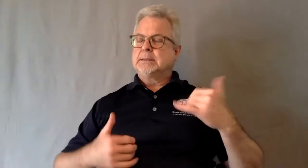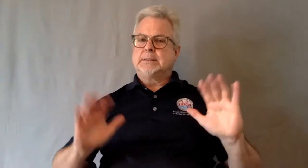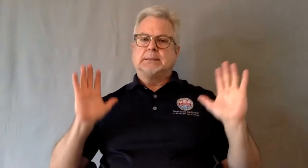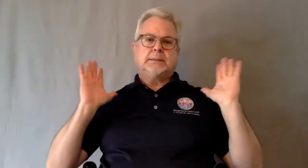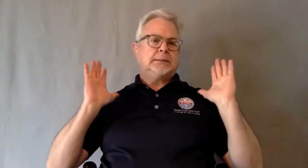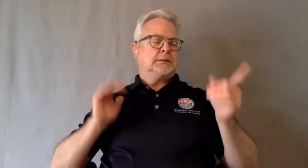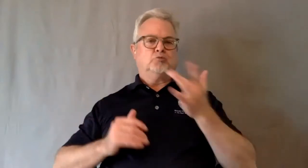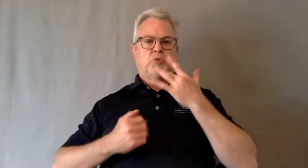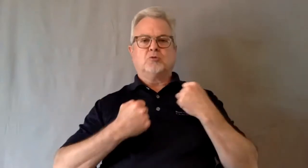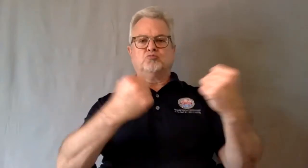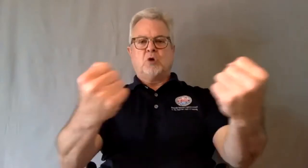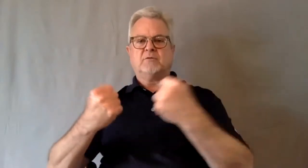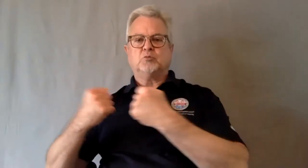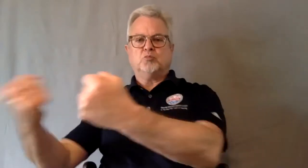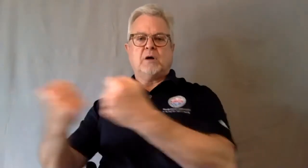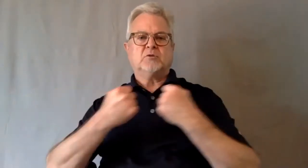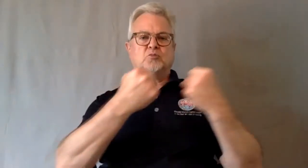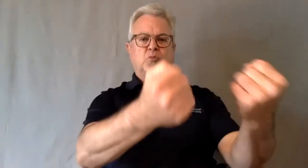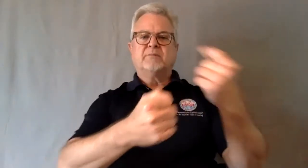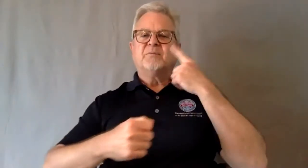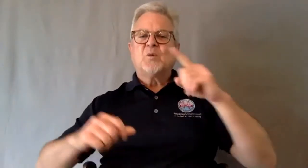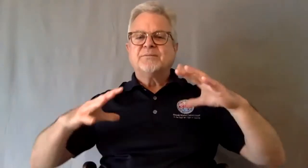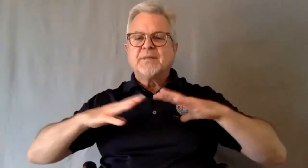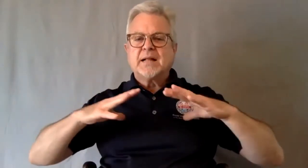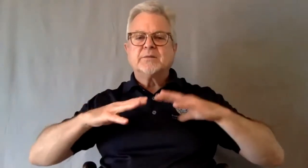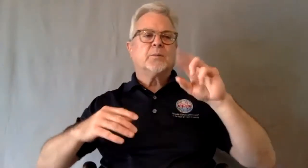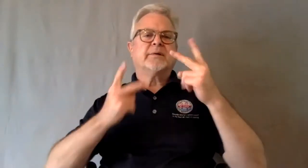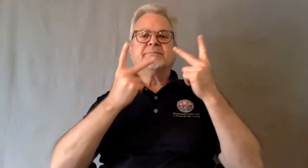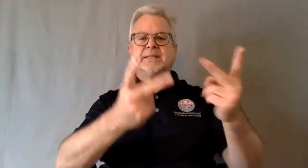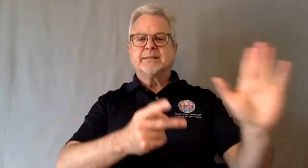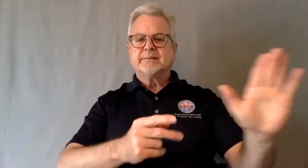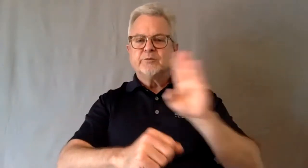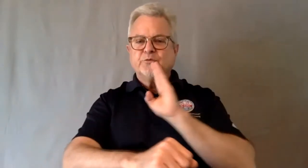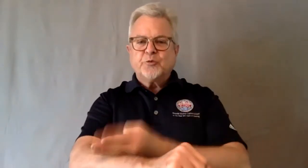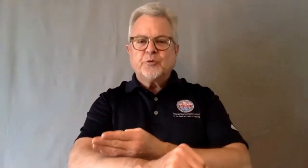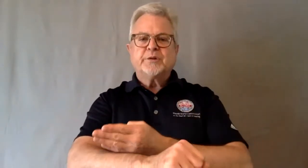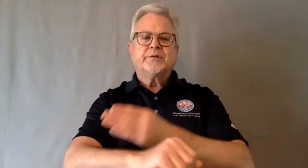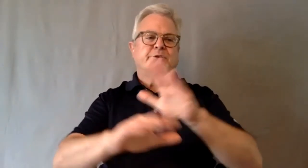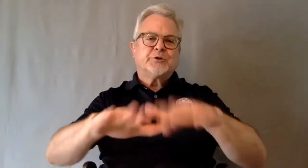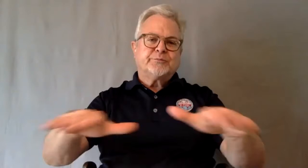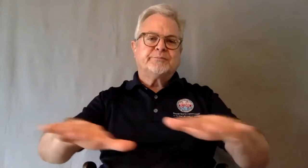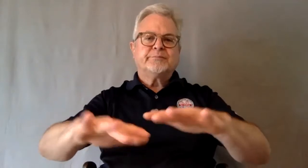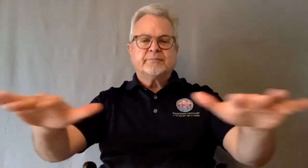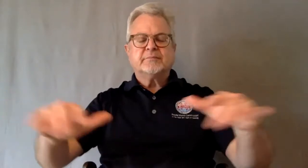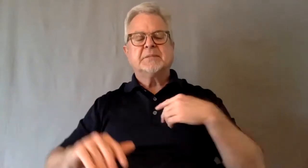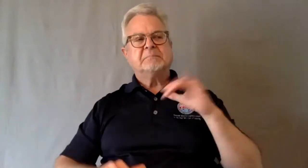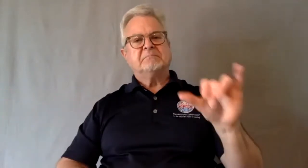fly at this point. He would rather drive where he needs to go for vacation, for visiting his